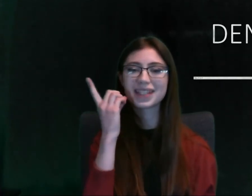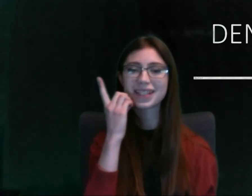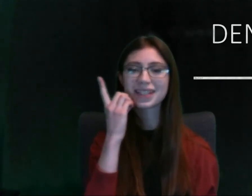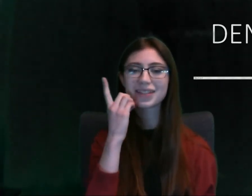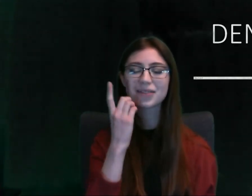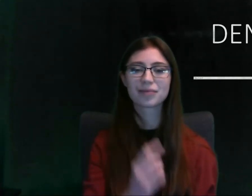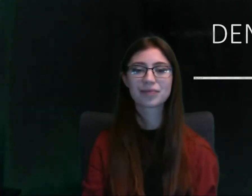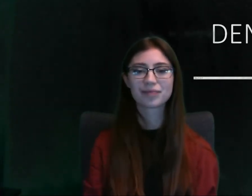Dentist,